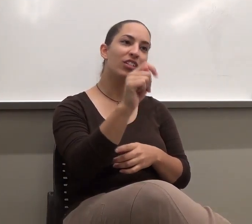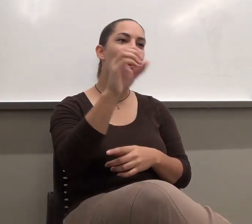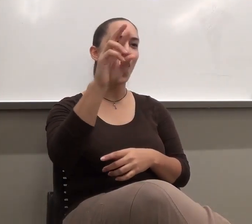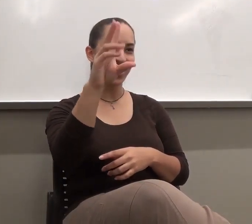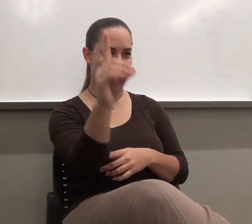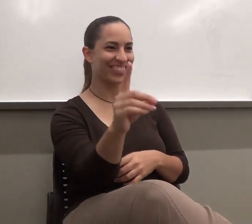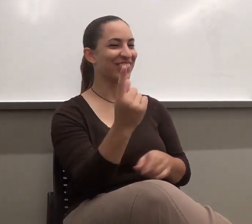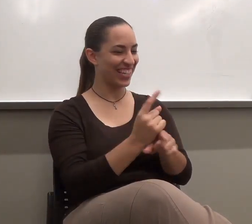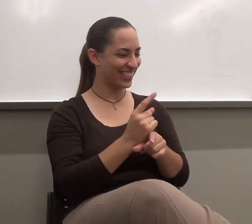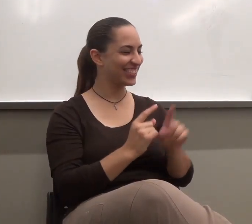the Army